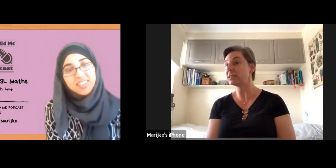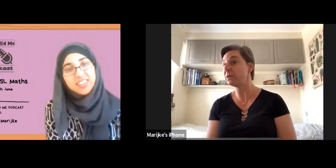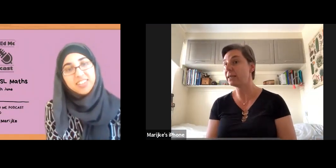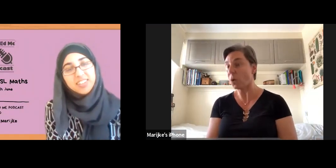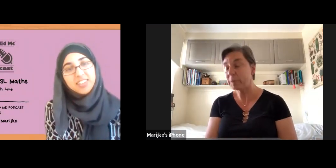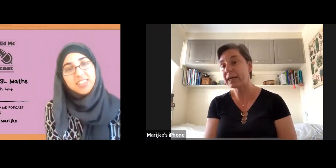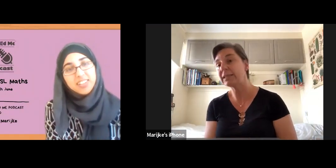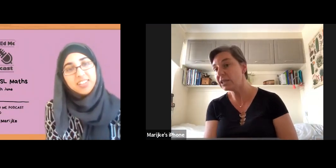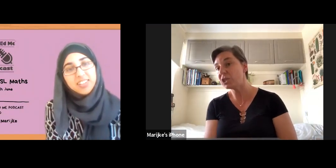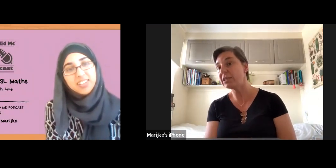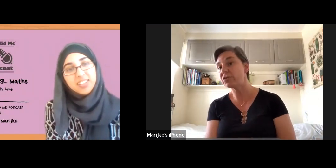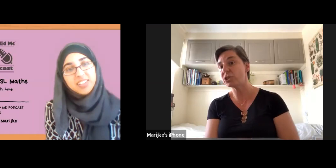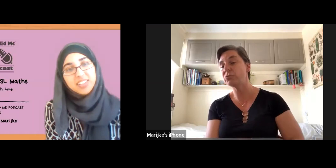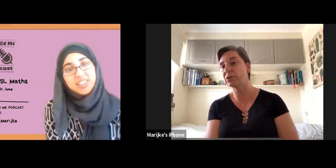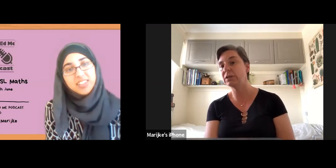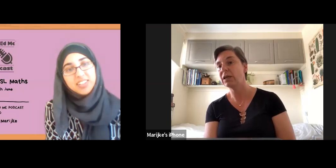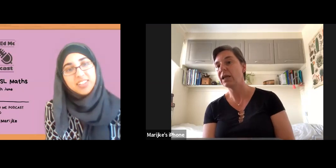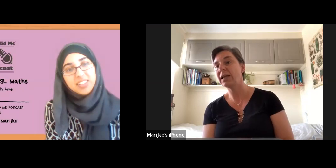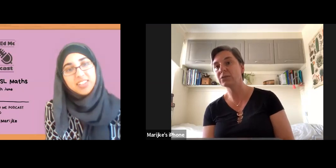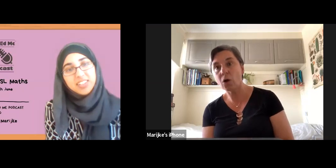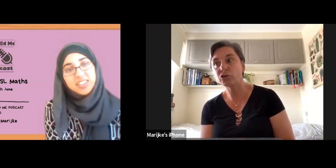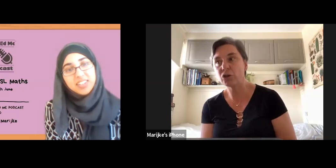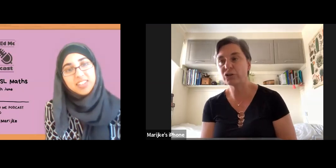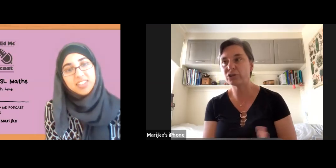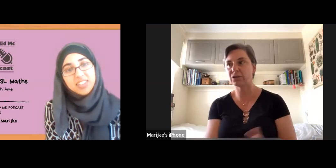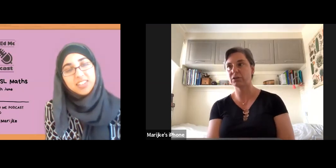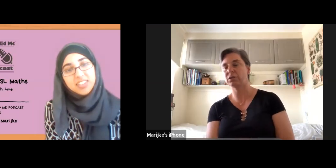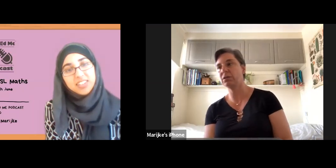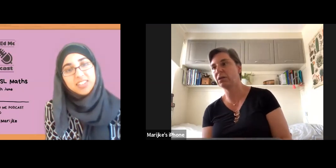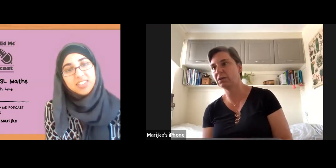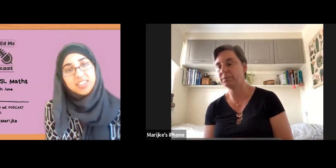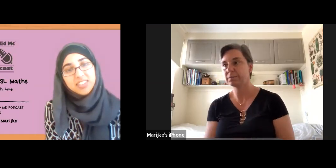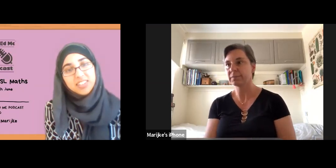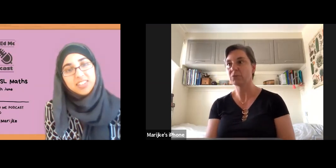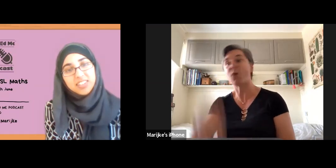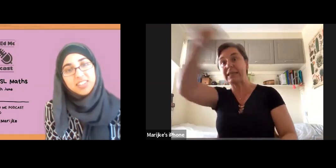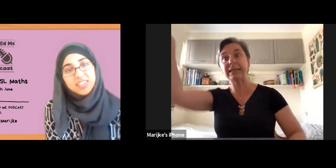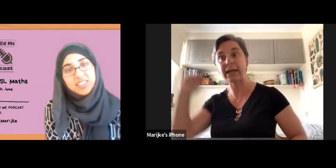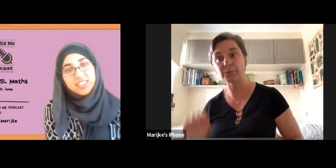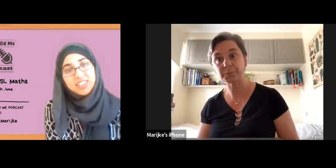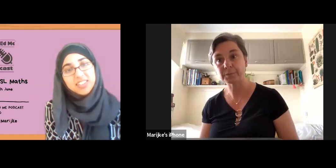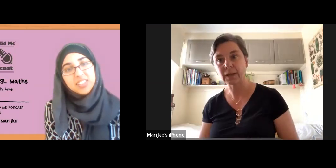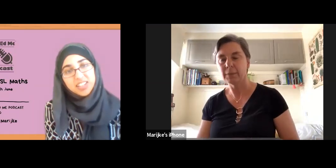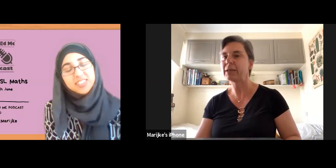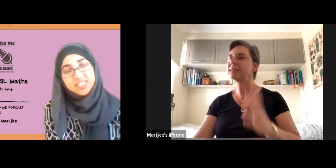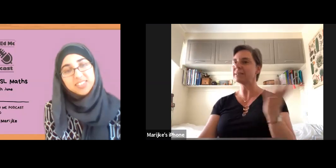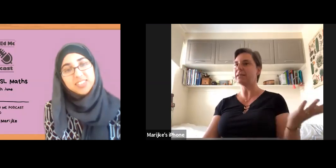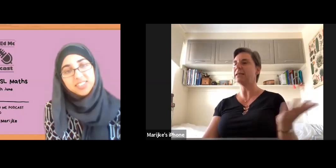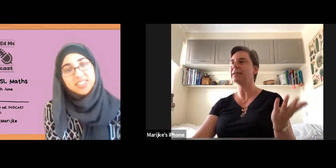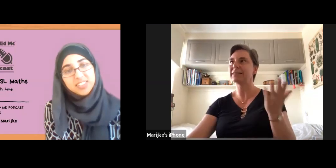really complicated. Teaching deaf children is not just writing it down. Yeah. Because that's the other